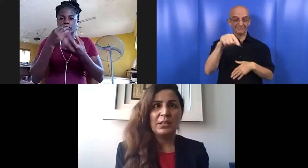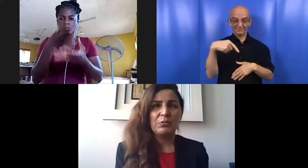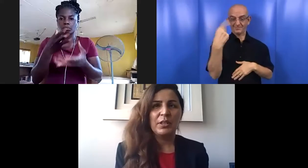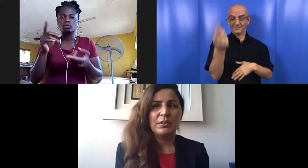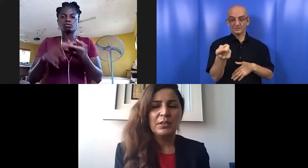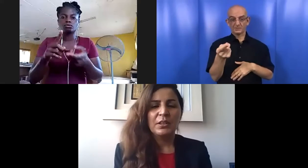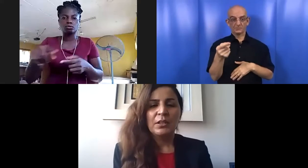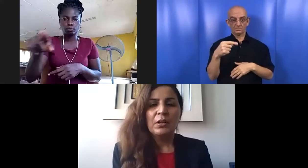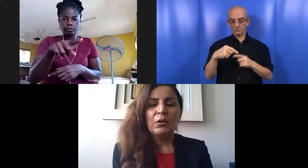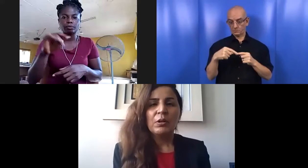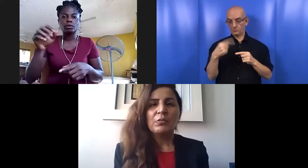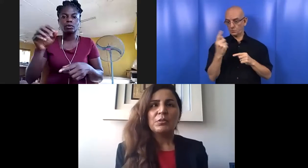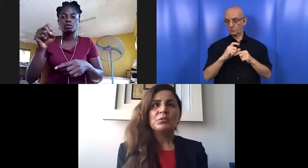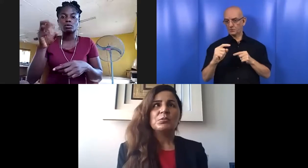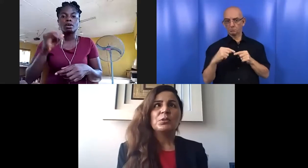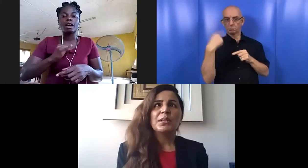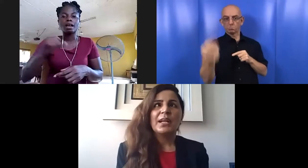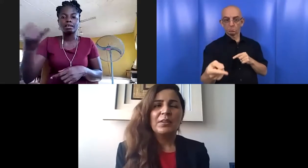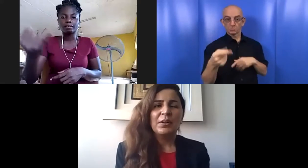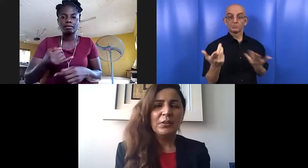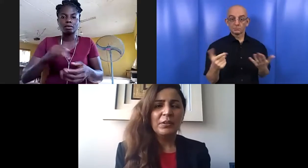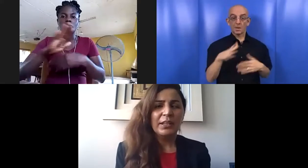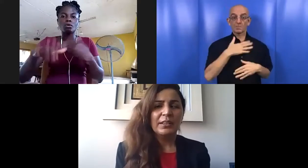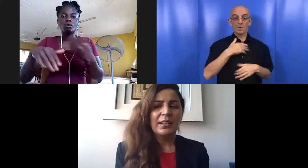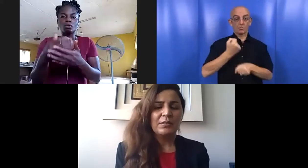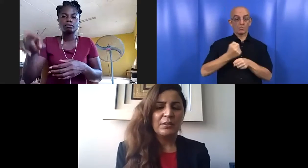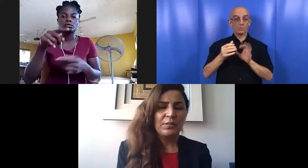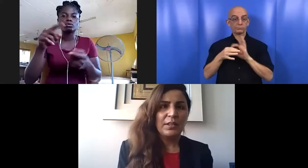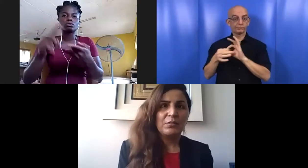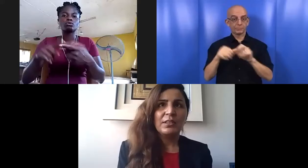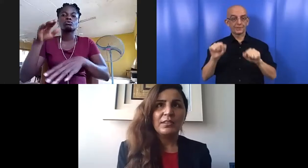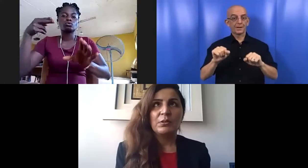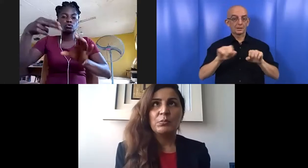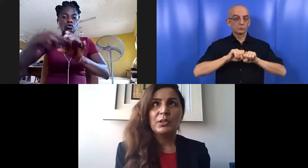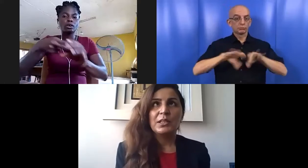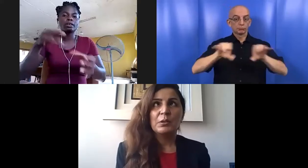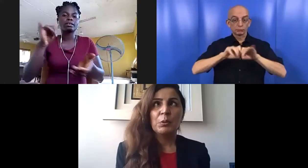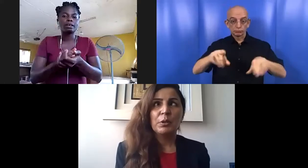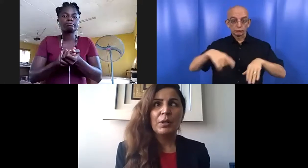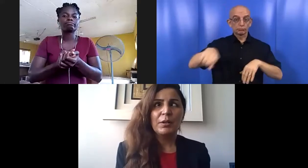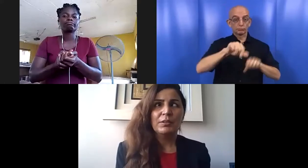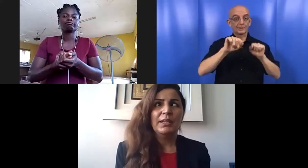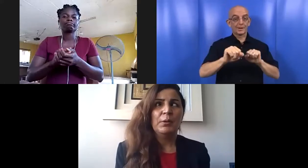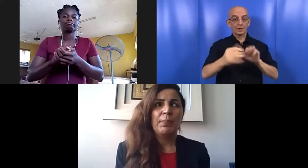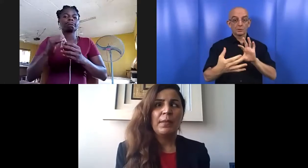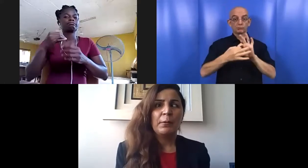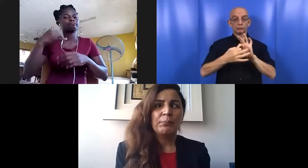So I invite all of you to join that call, that side event, and hopefully hear more